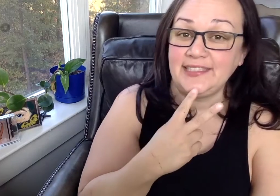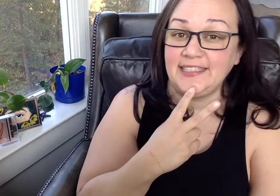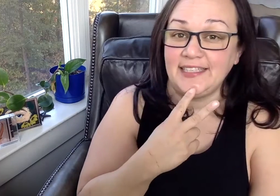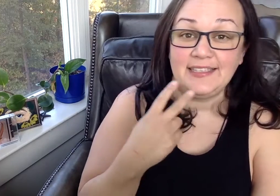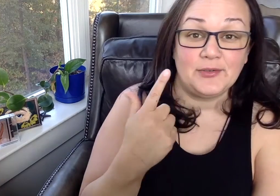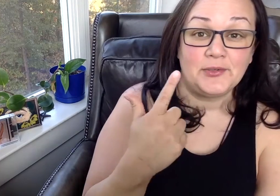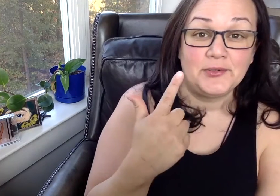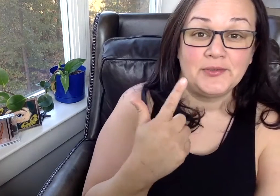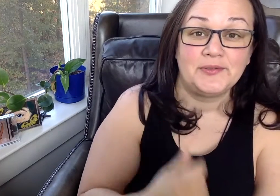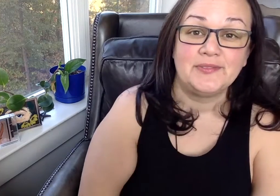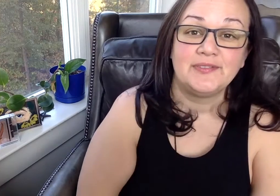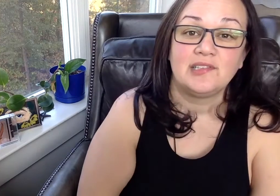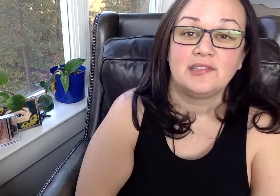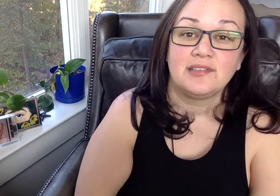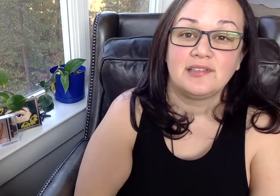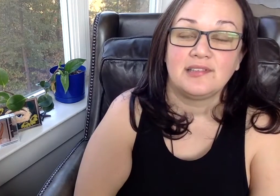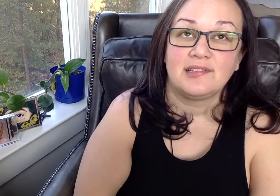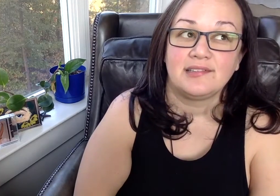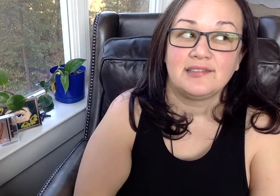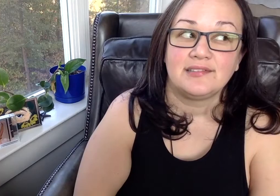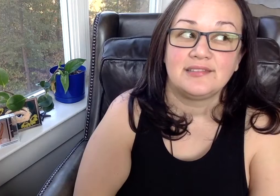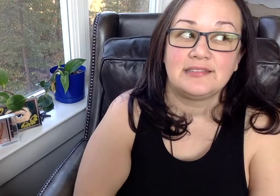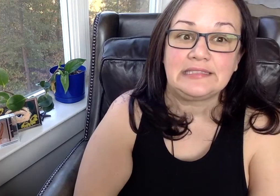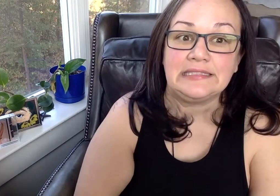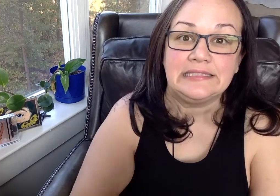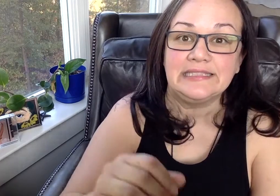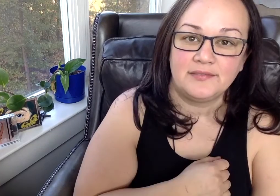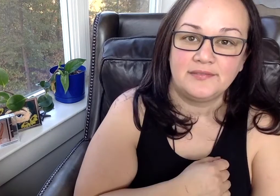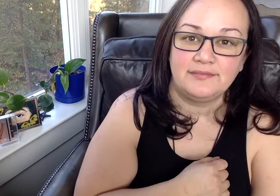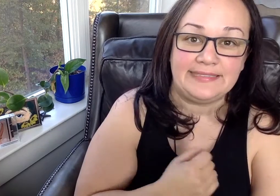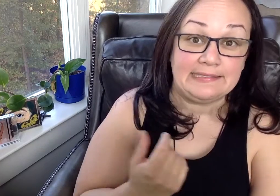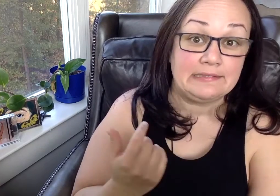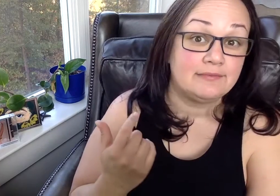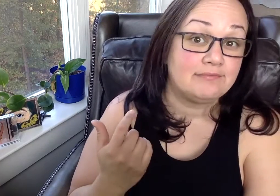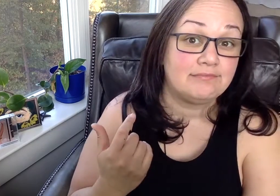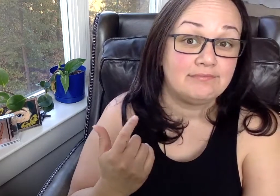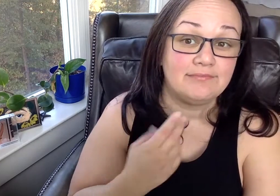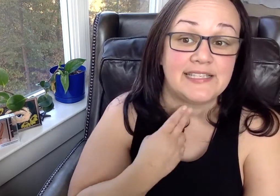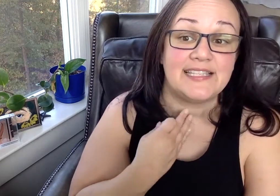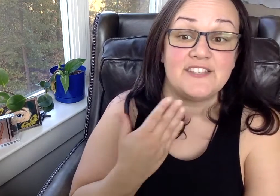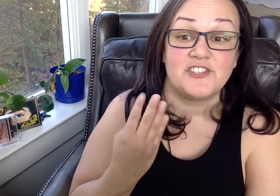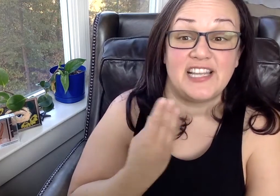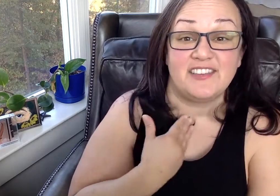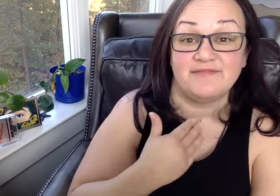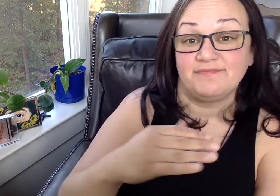yellow, yellow. That's it for now.